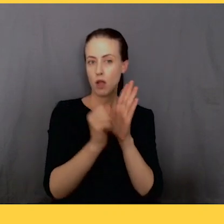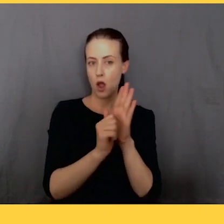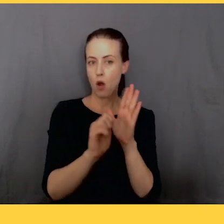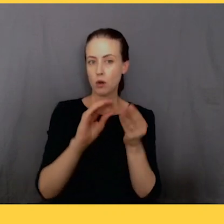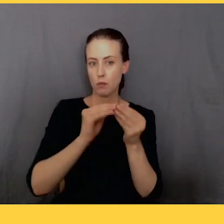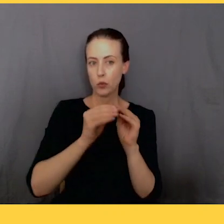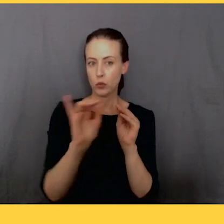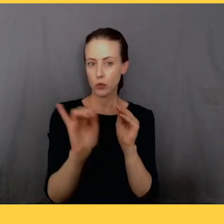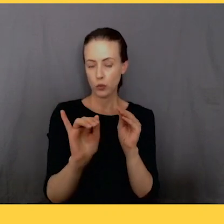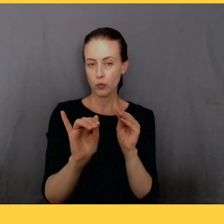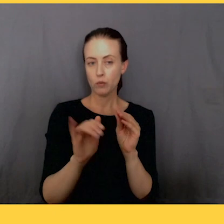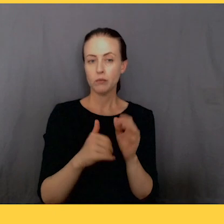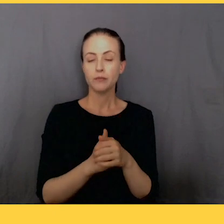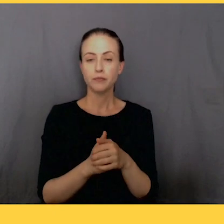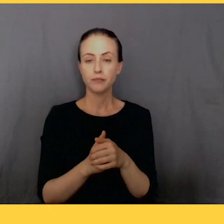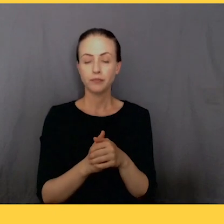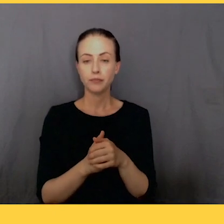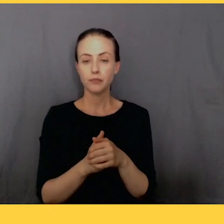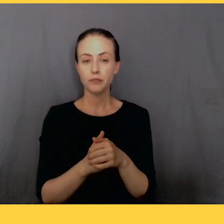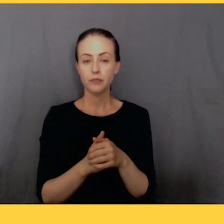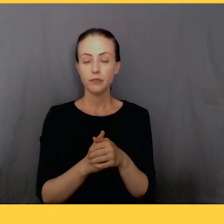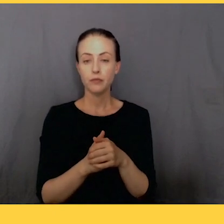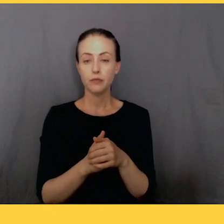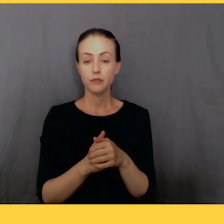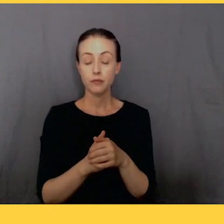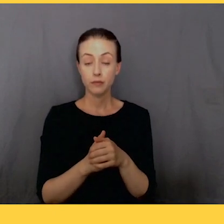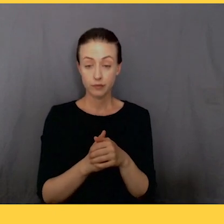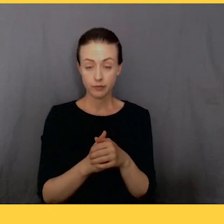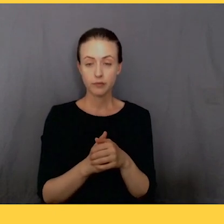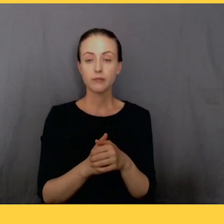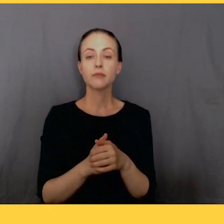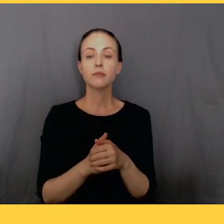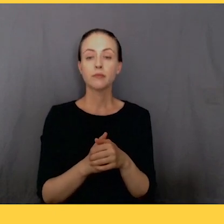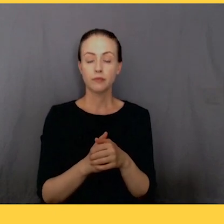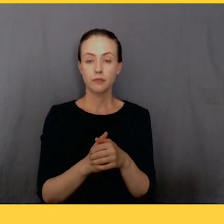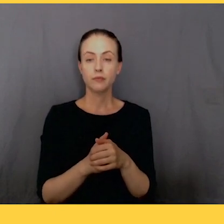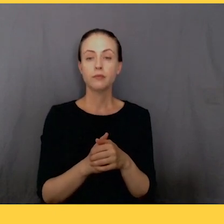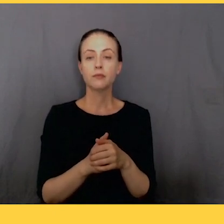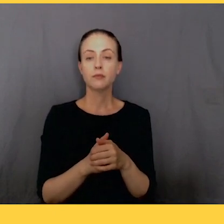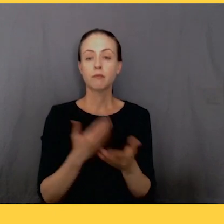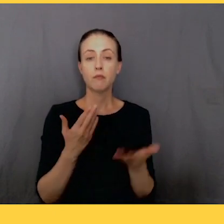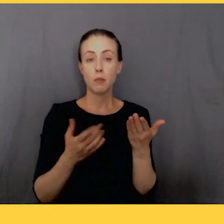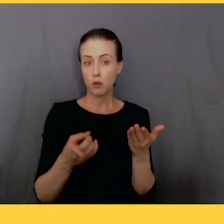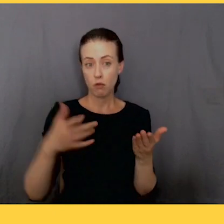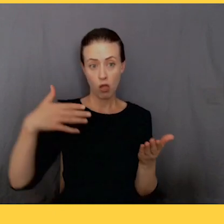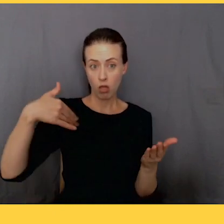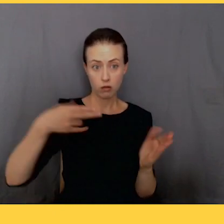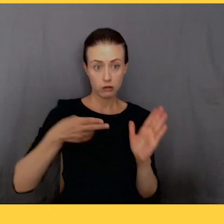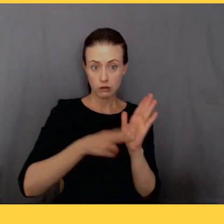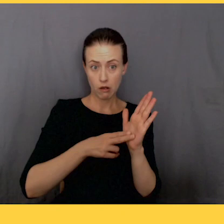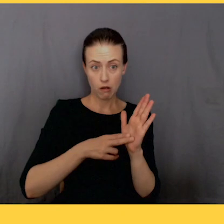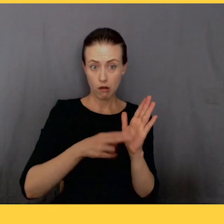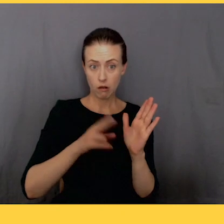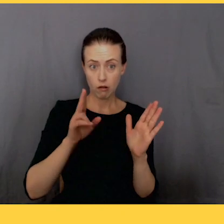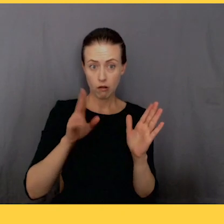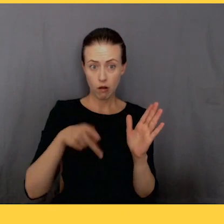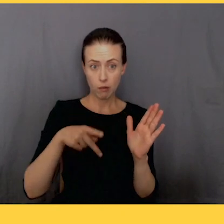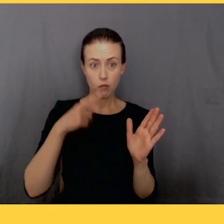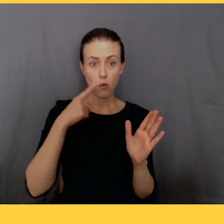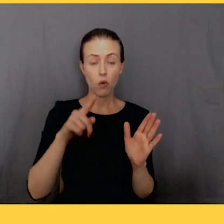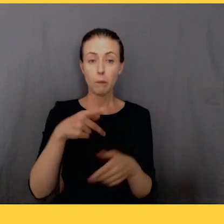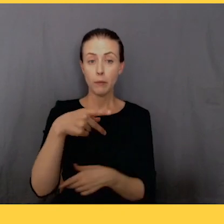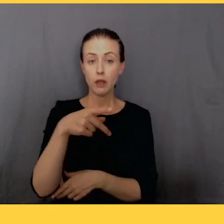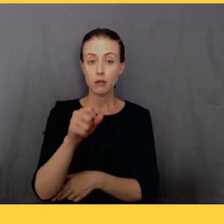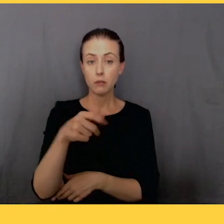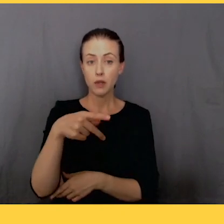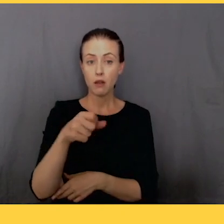go. In addition to that, we have, if you have not signed up for PSPS alerts, or you would like to sign up for